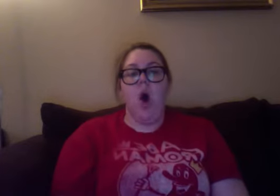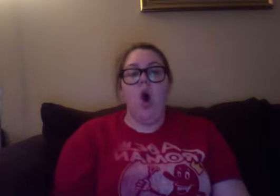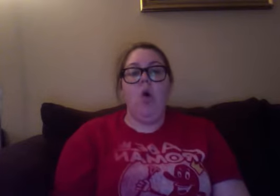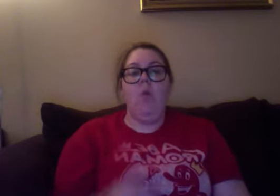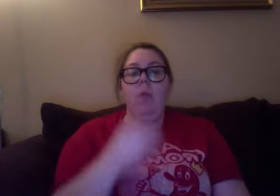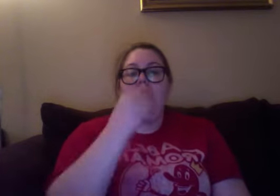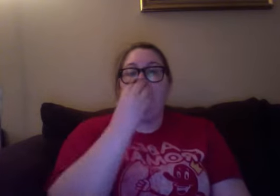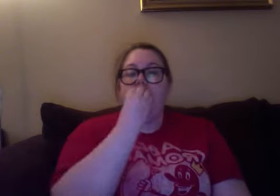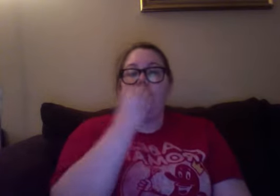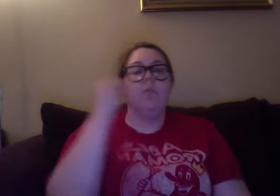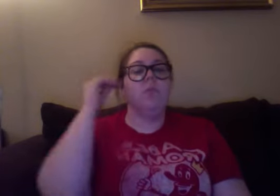Home?